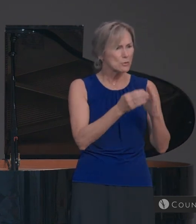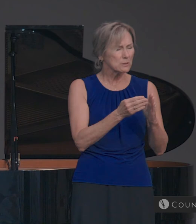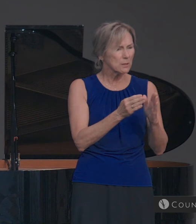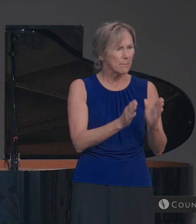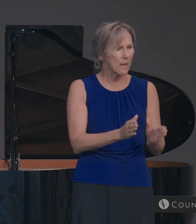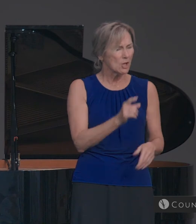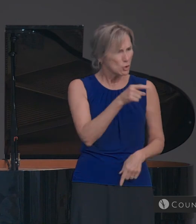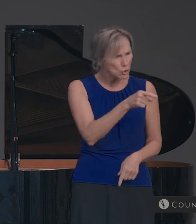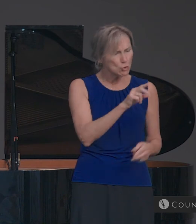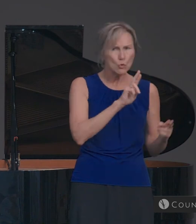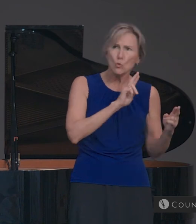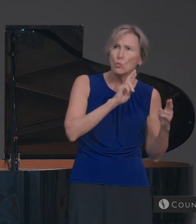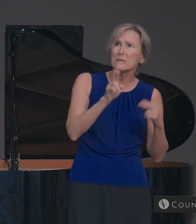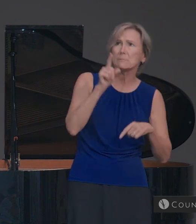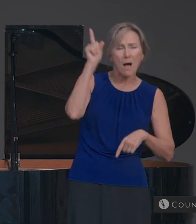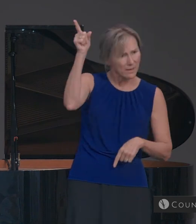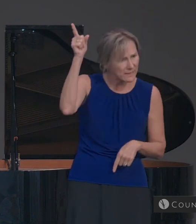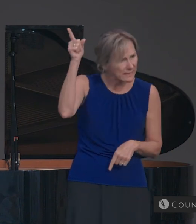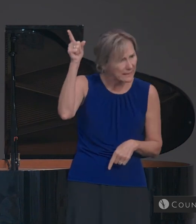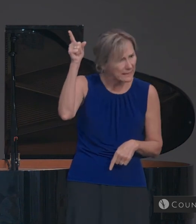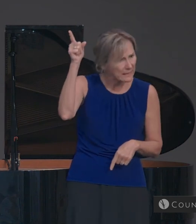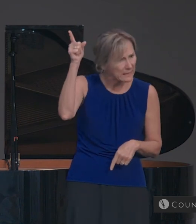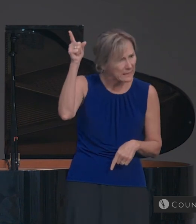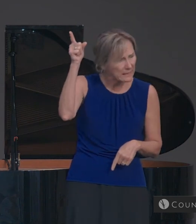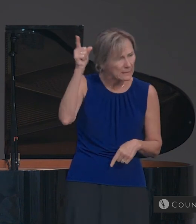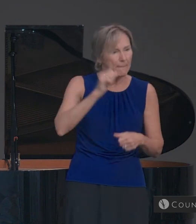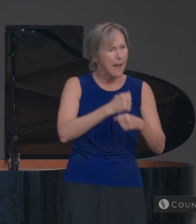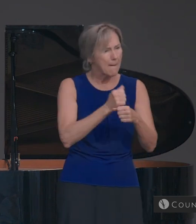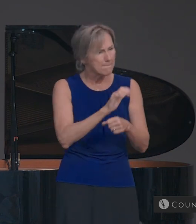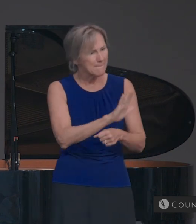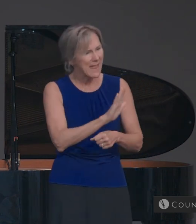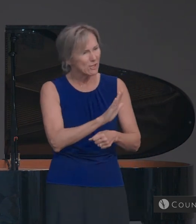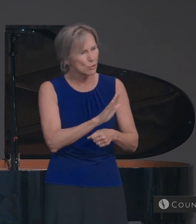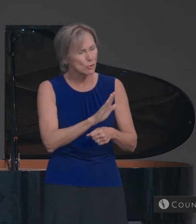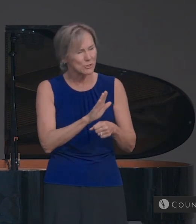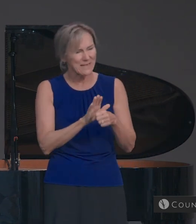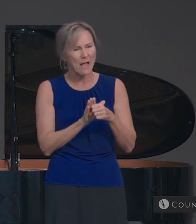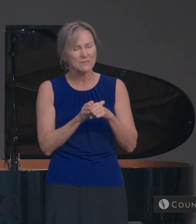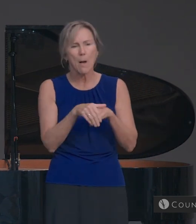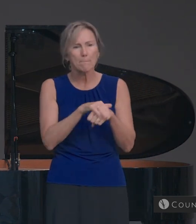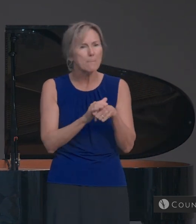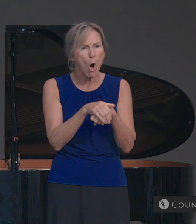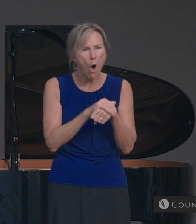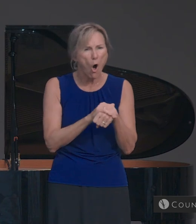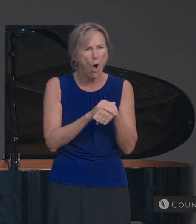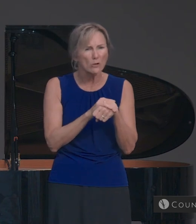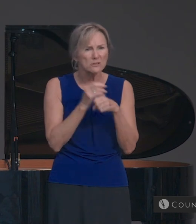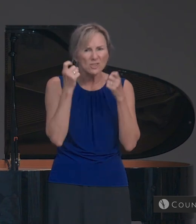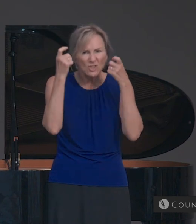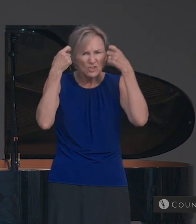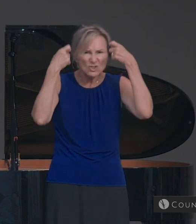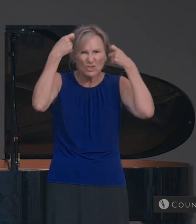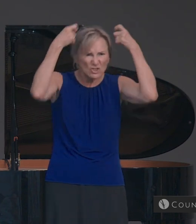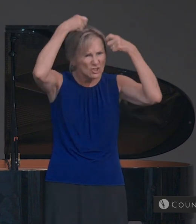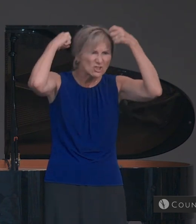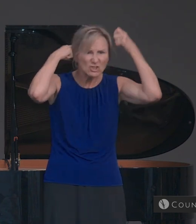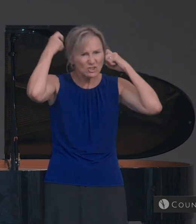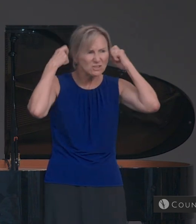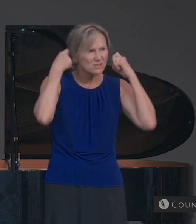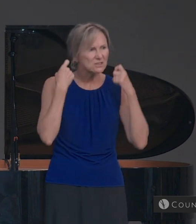God. He calls those reading to make themselves bald. What does he say? He says, make yourselves bald and cut off your